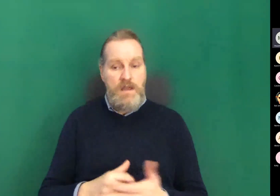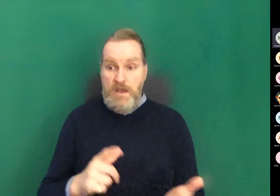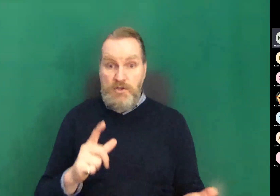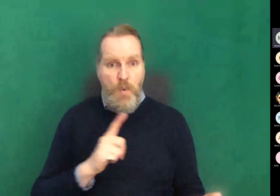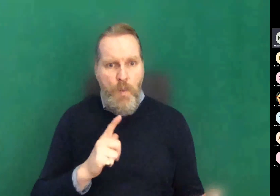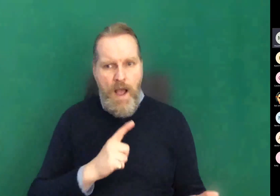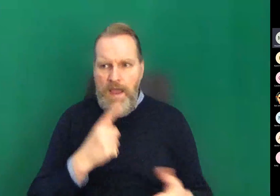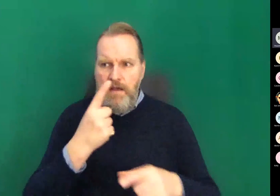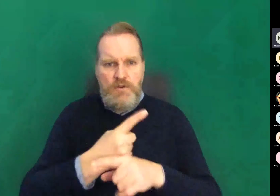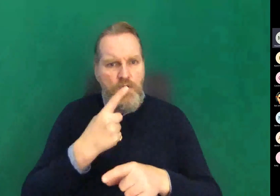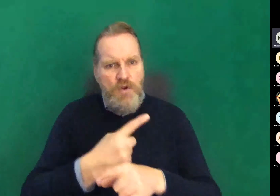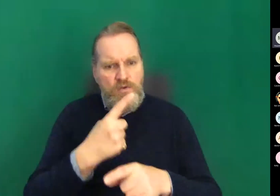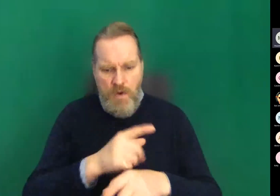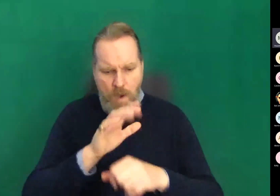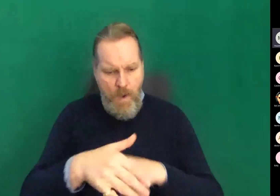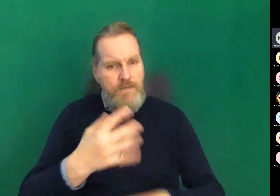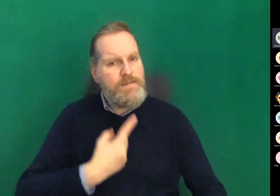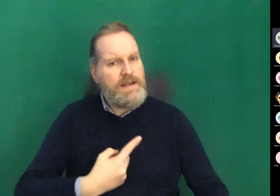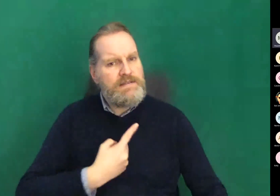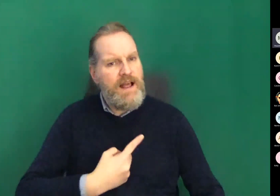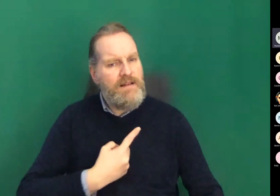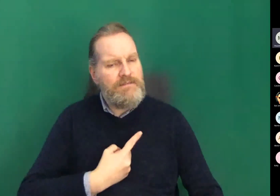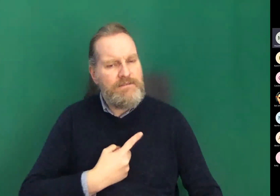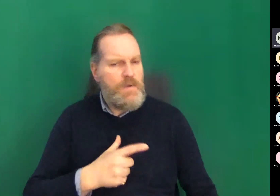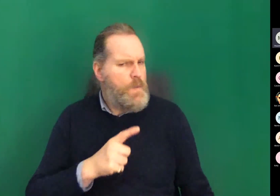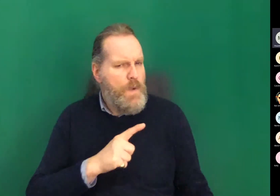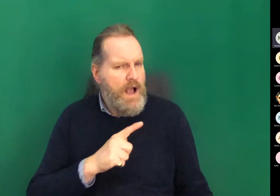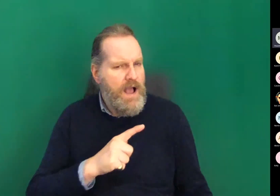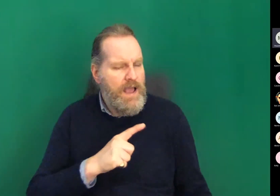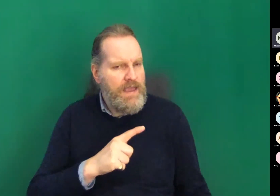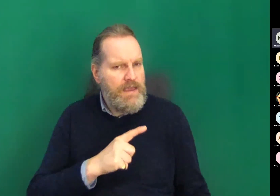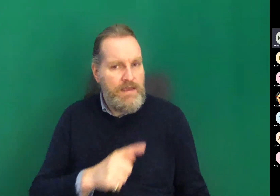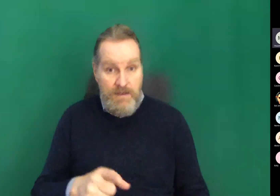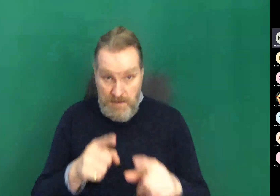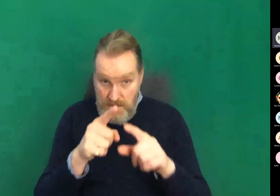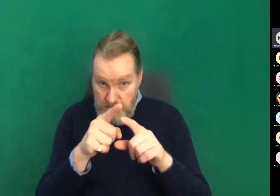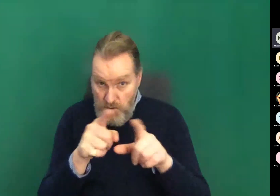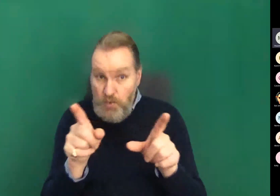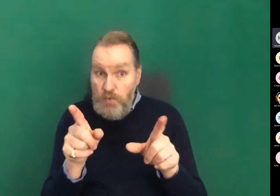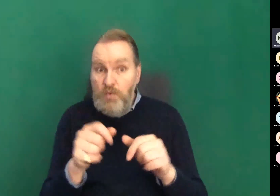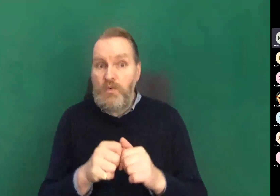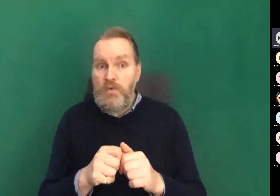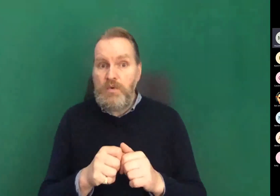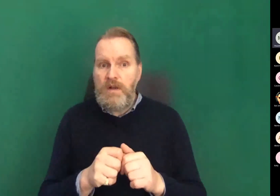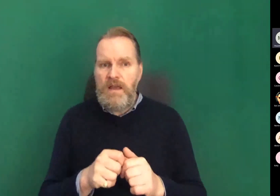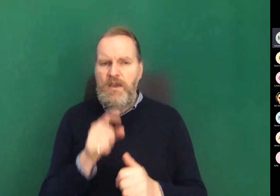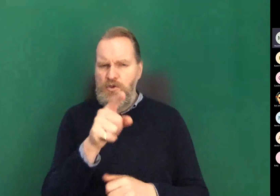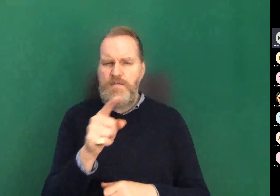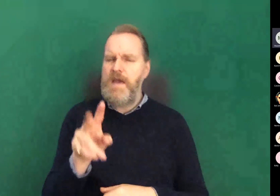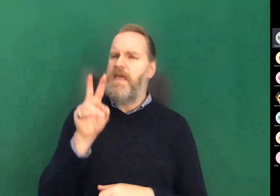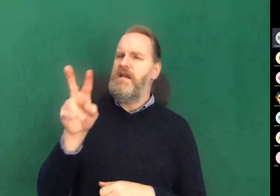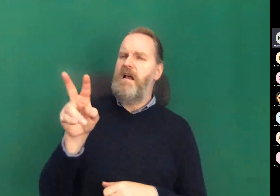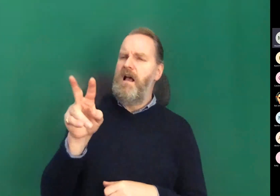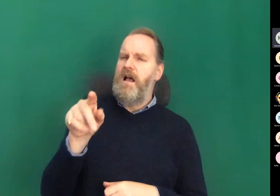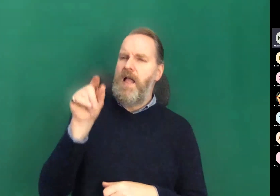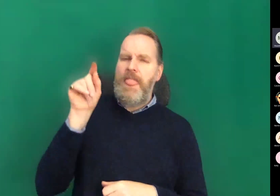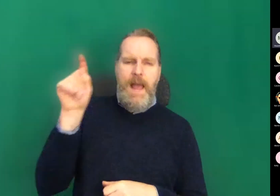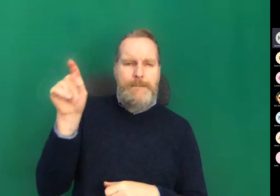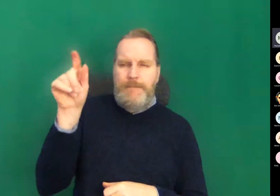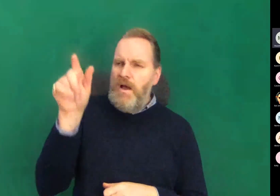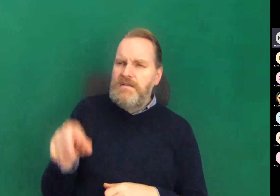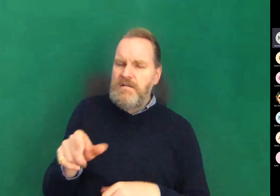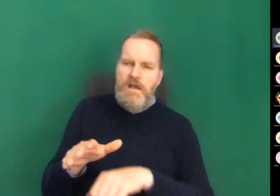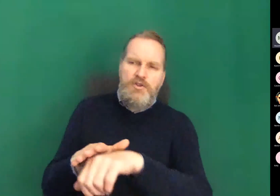me? Because you never know when you perceive somebody to be slow, don't communicate well, or